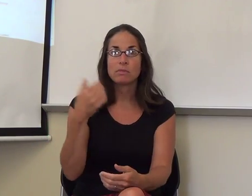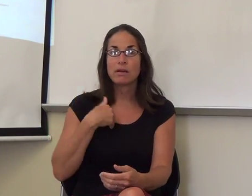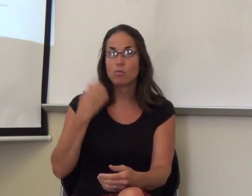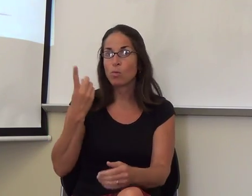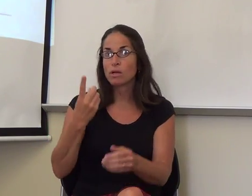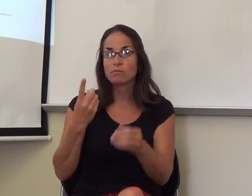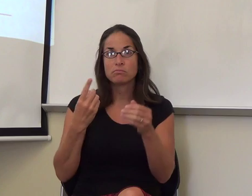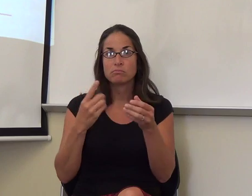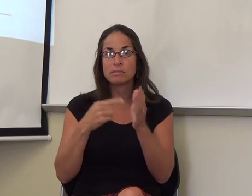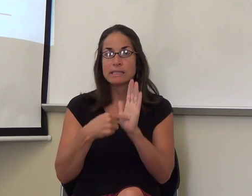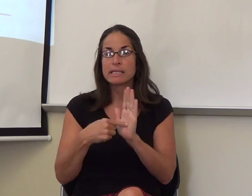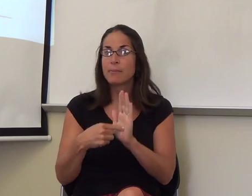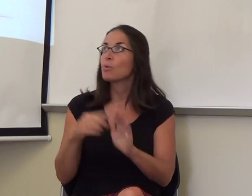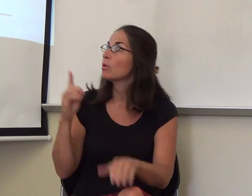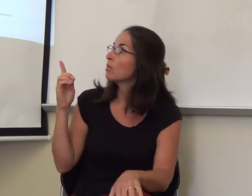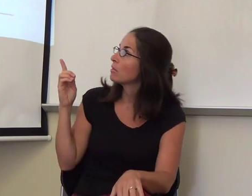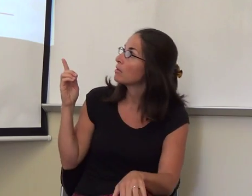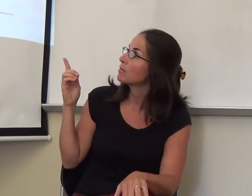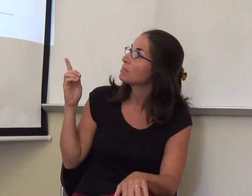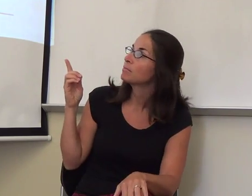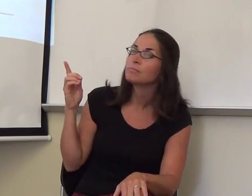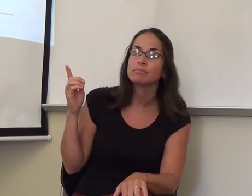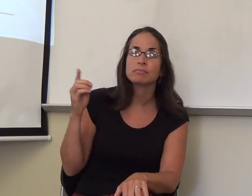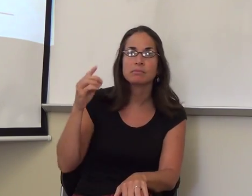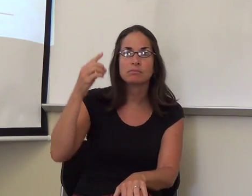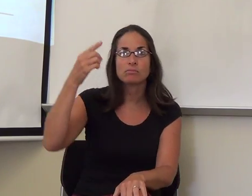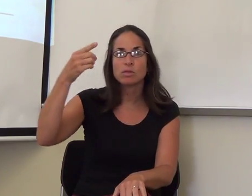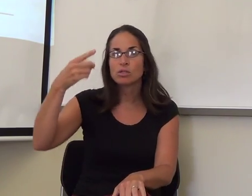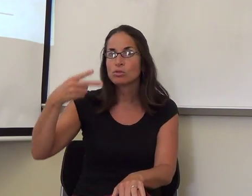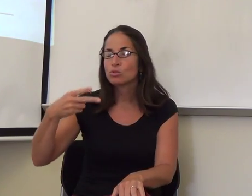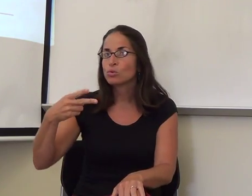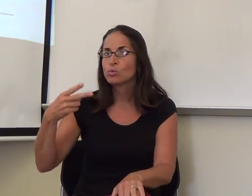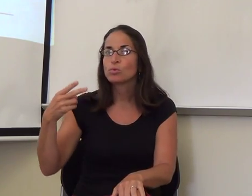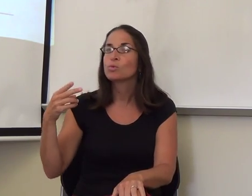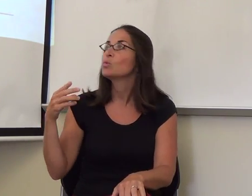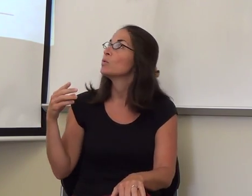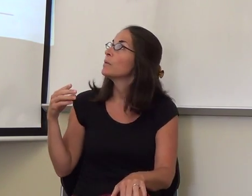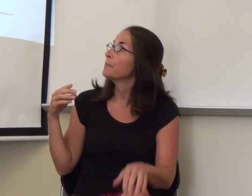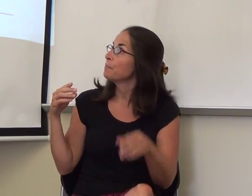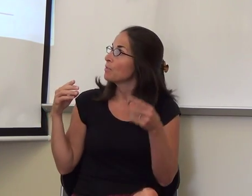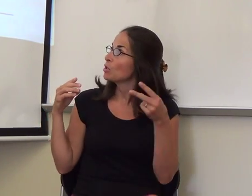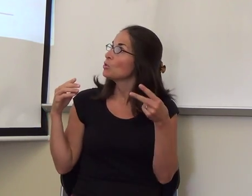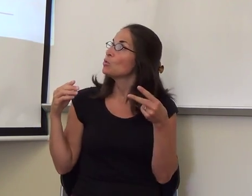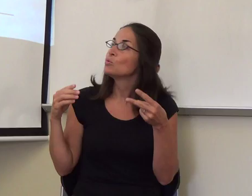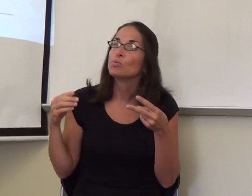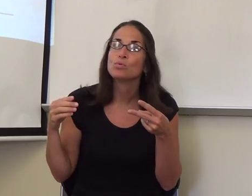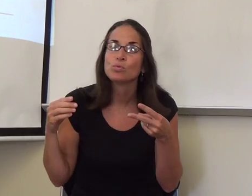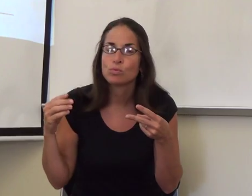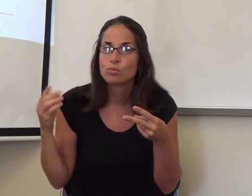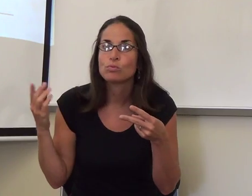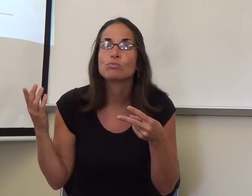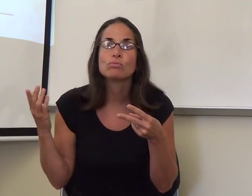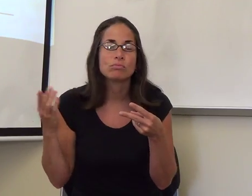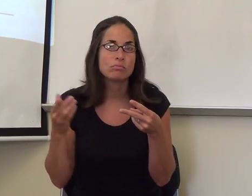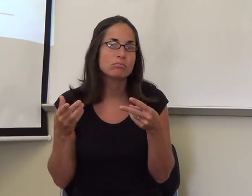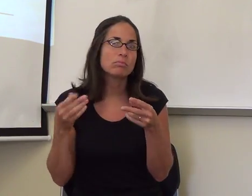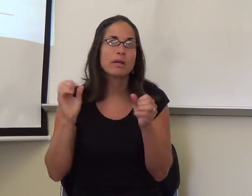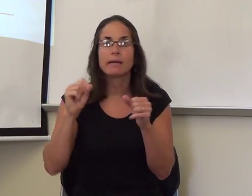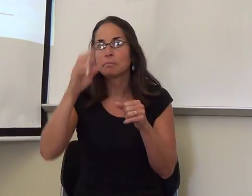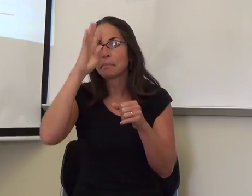Whenever Joan starts to sing, Her voice carries in the back of the room. yeah, we finished that by saying something like